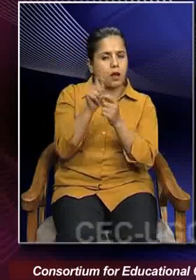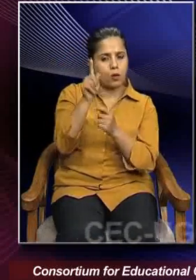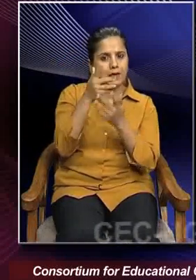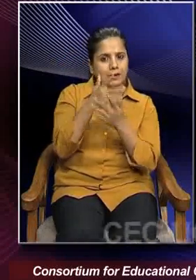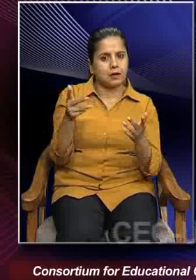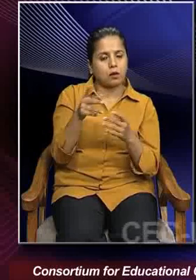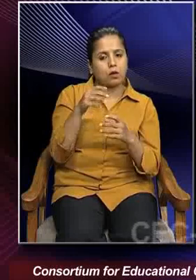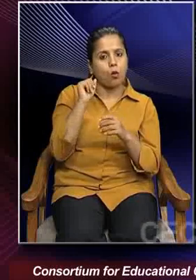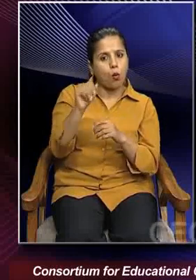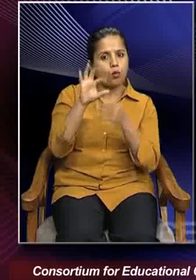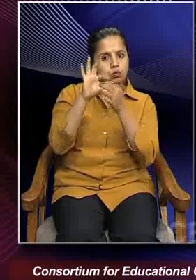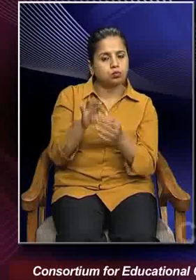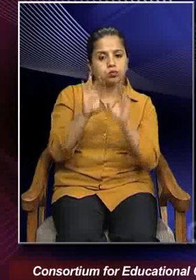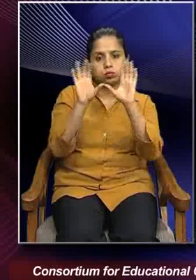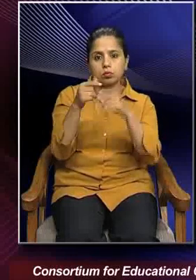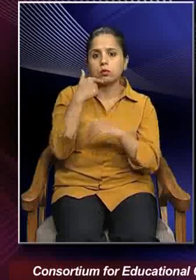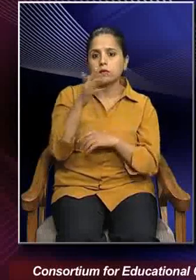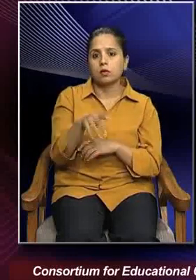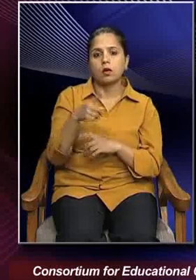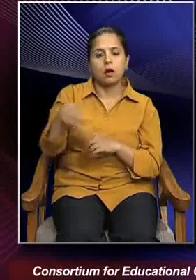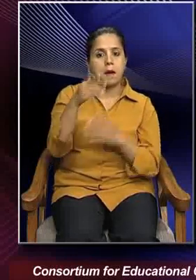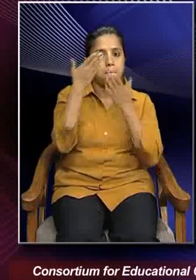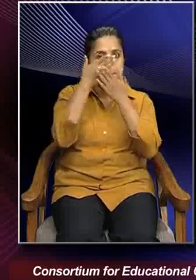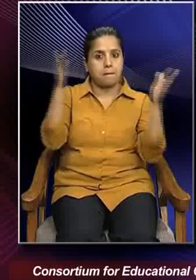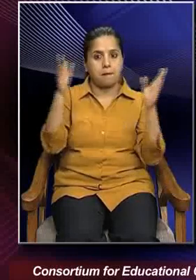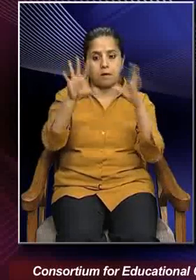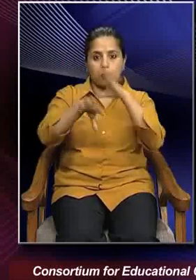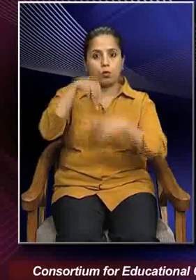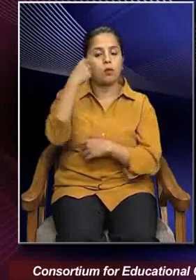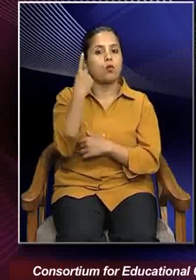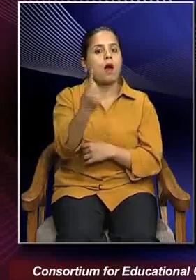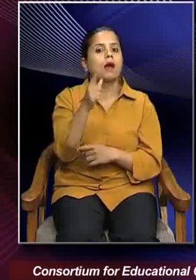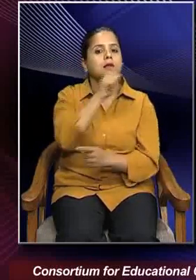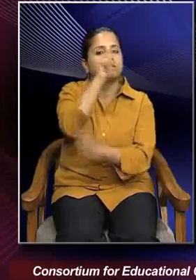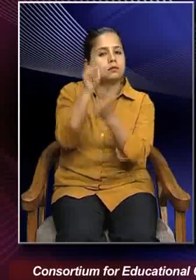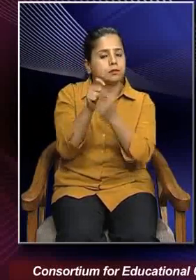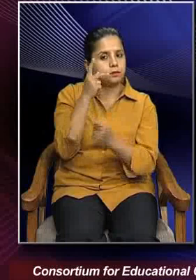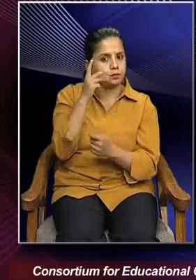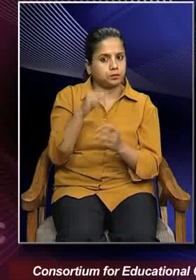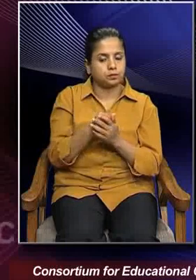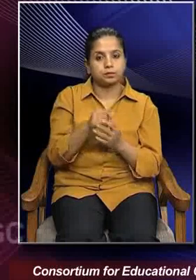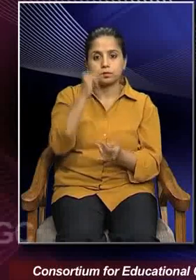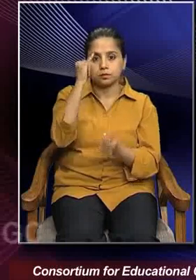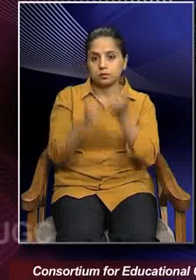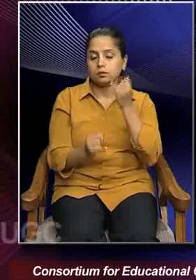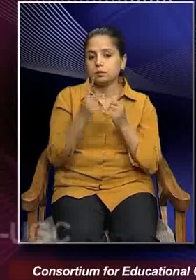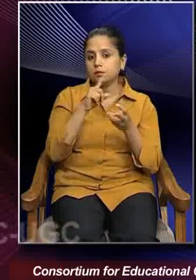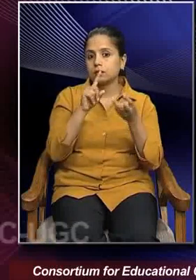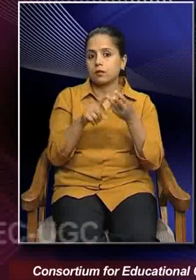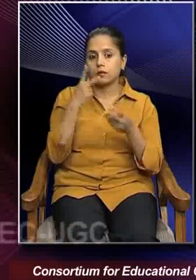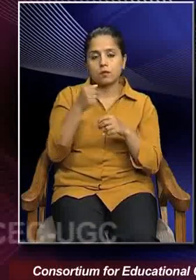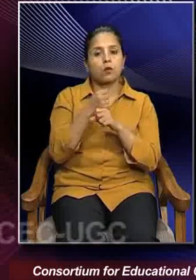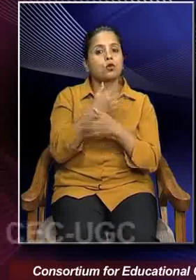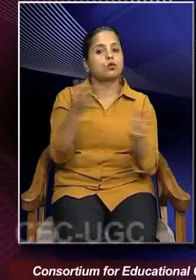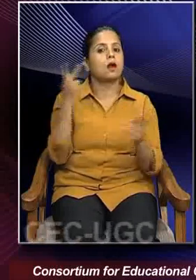subset or category within a broader classification. The last represents the